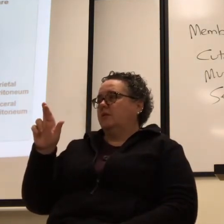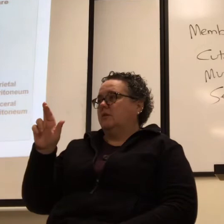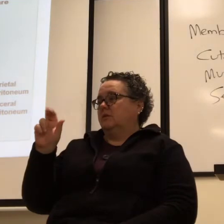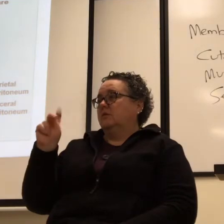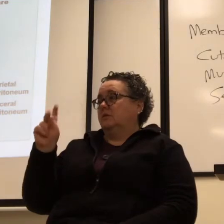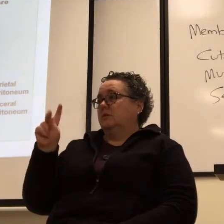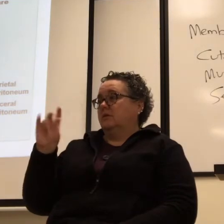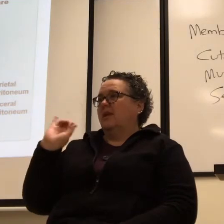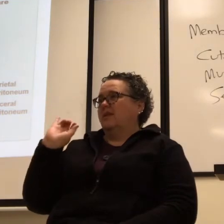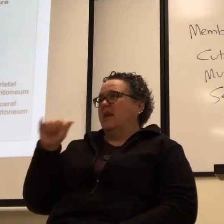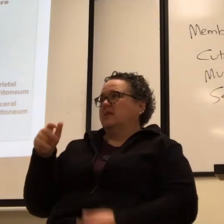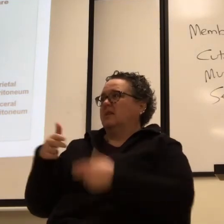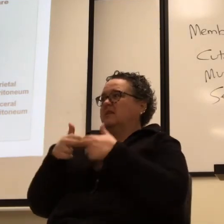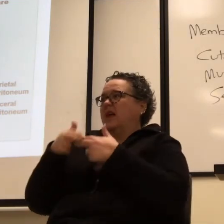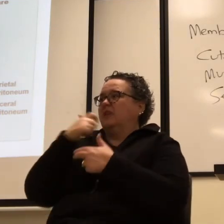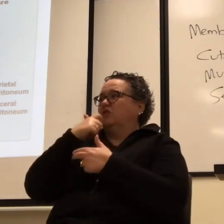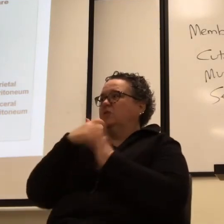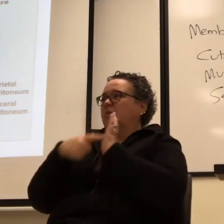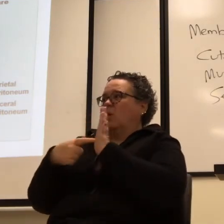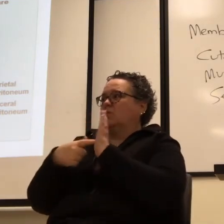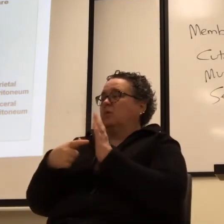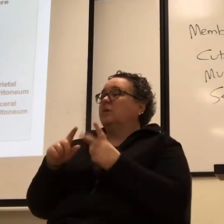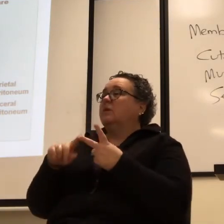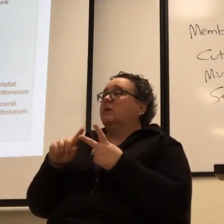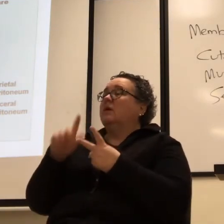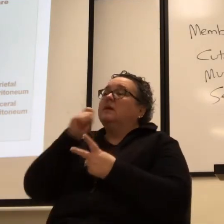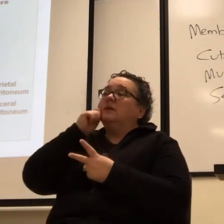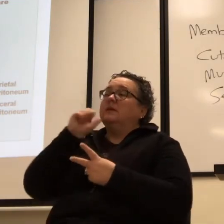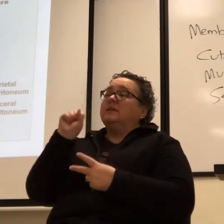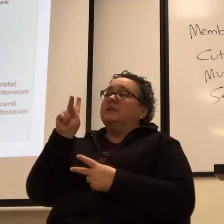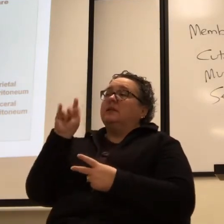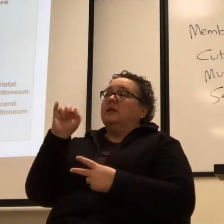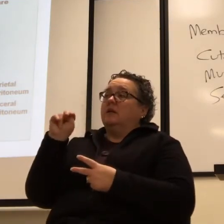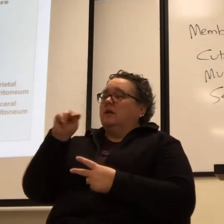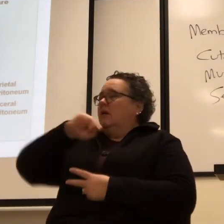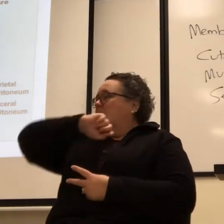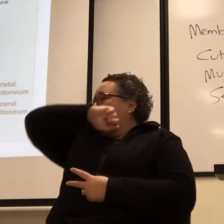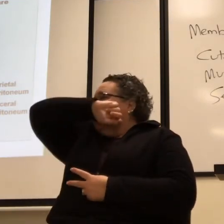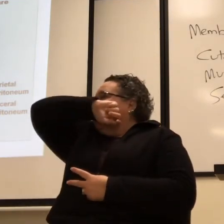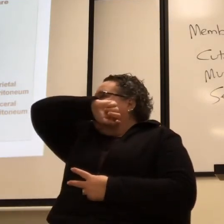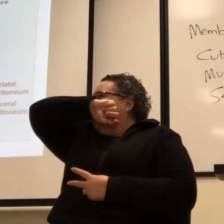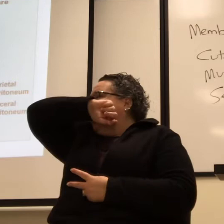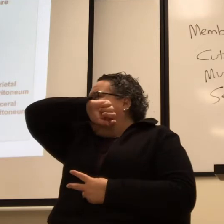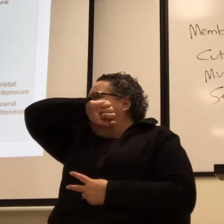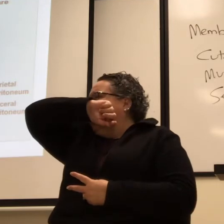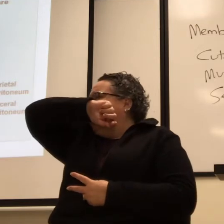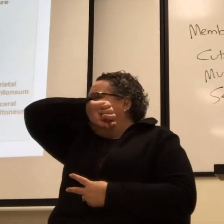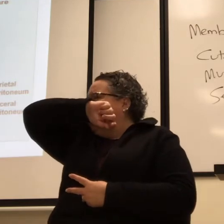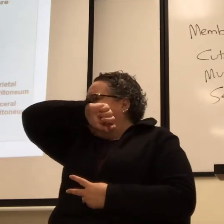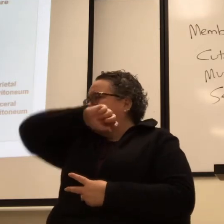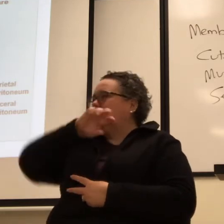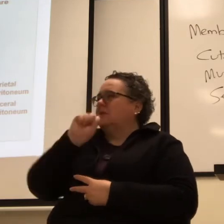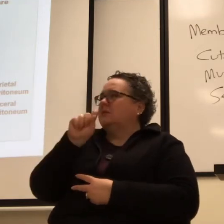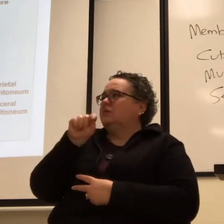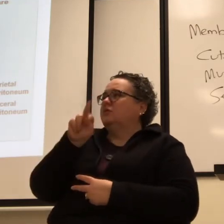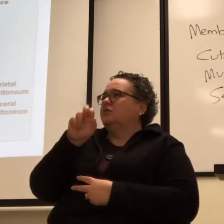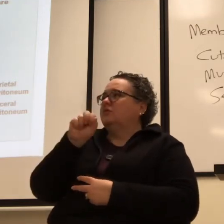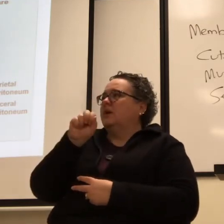Okay, that's the slide I just showed you. And for the skin, I had said it was a stratified squamous ET.